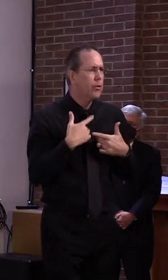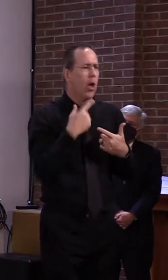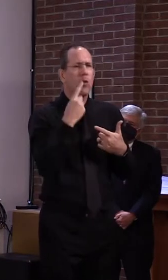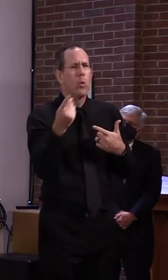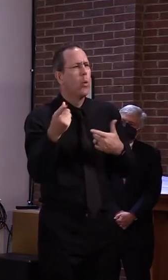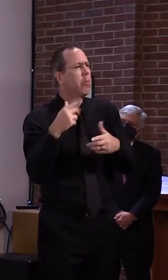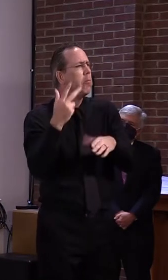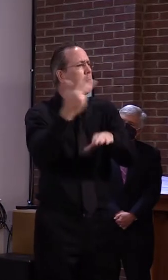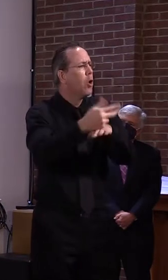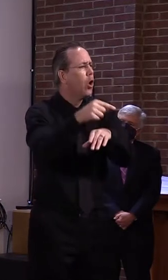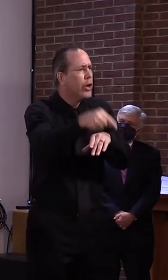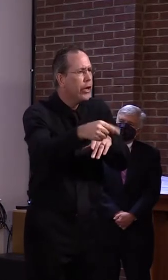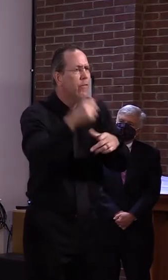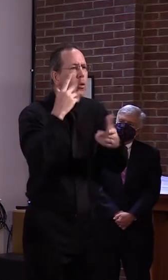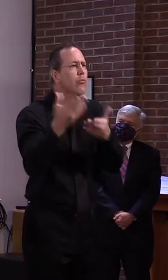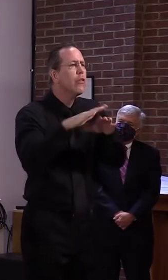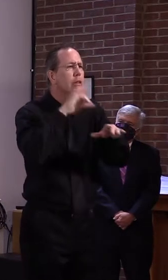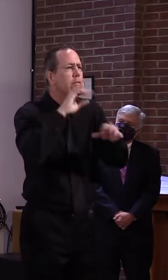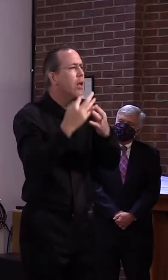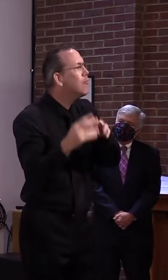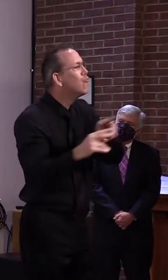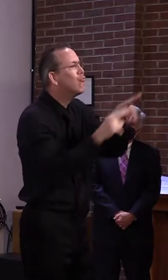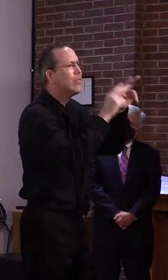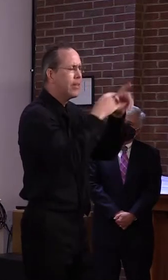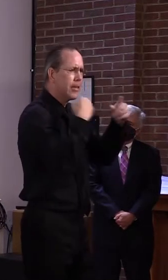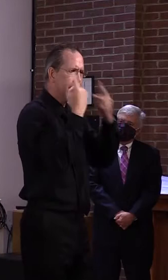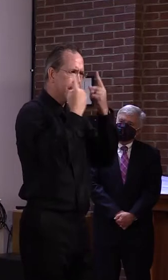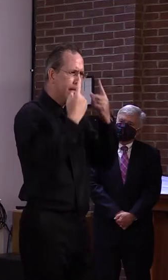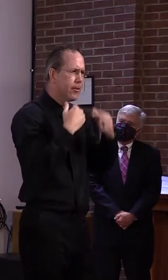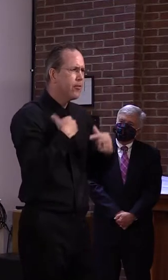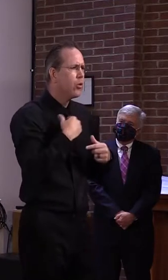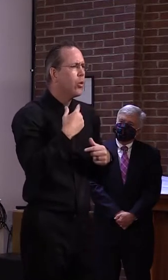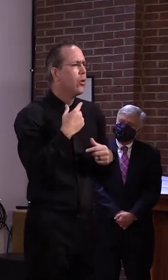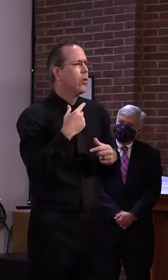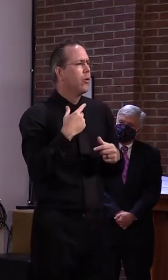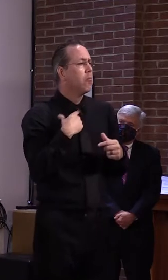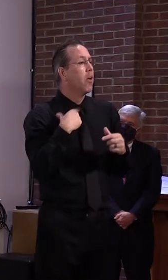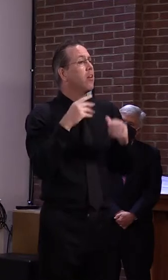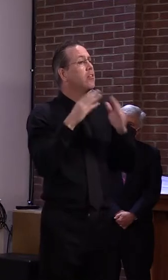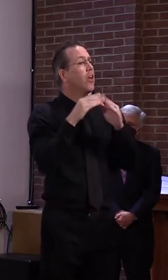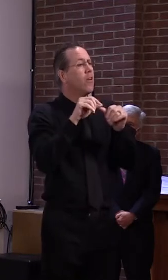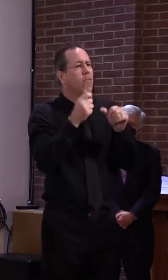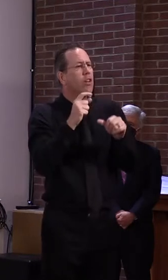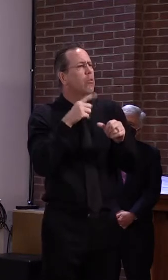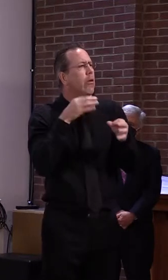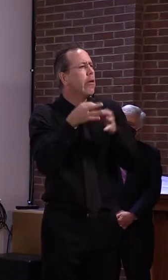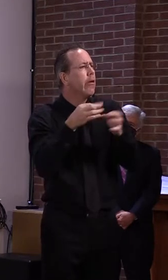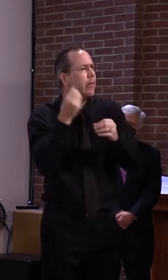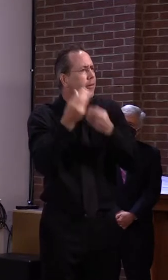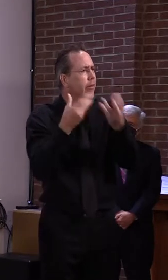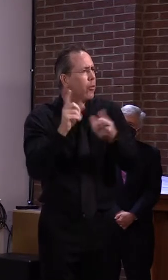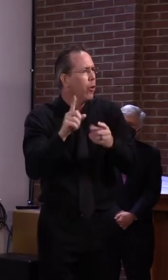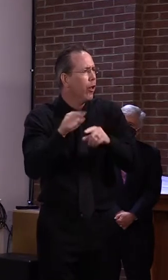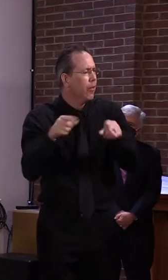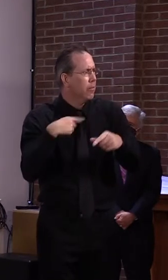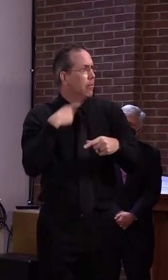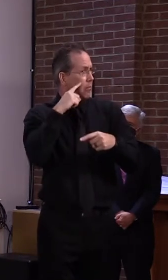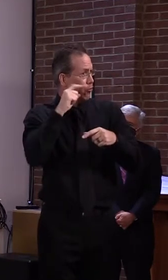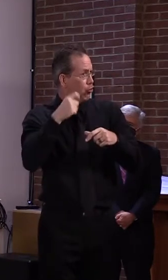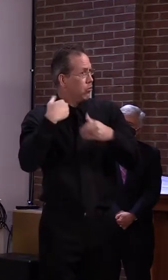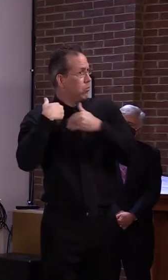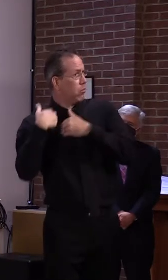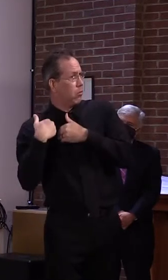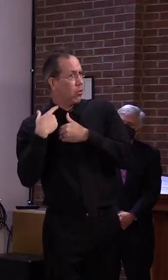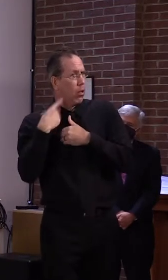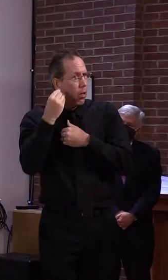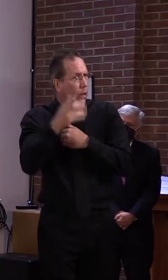their cars here in the village. Yeah, I would recommend that you, you know, had the casual conversation